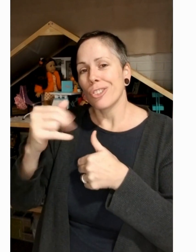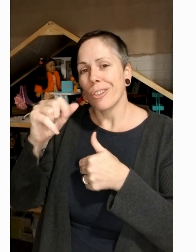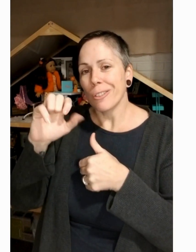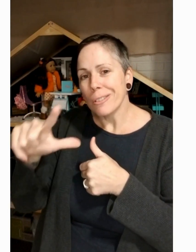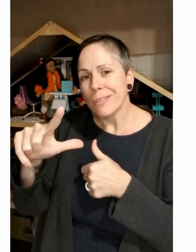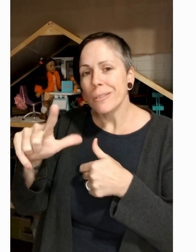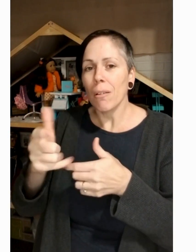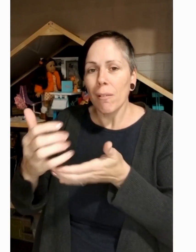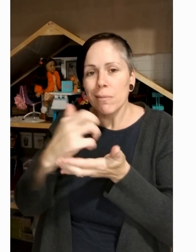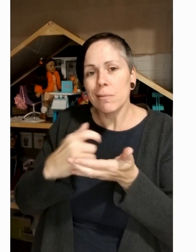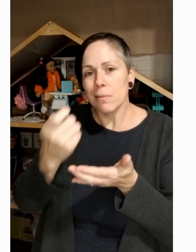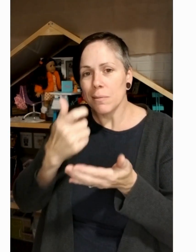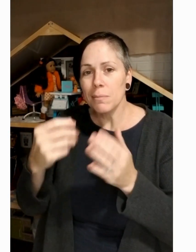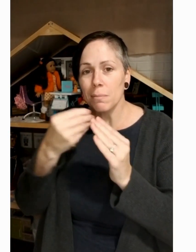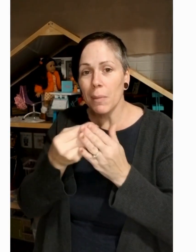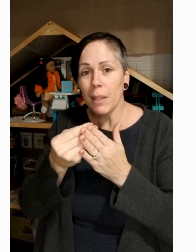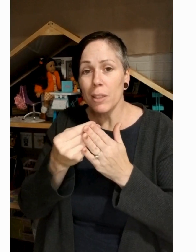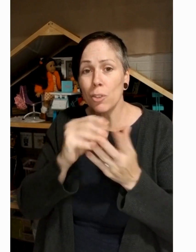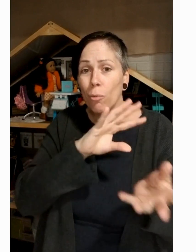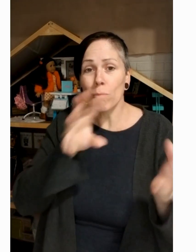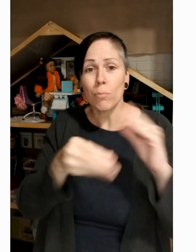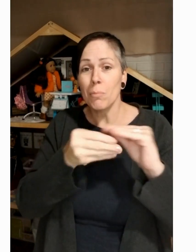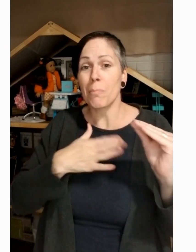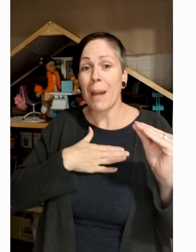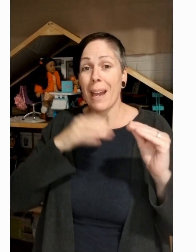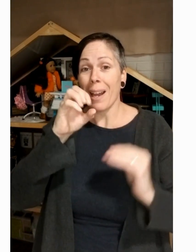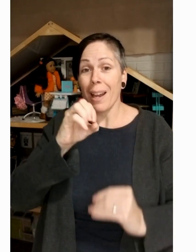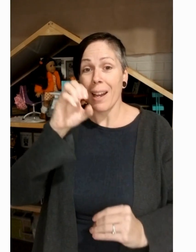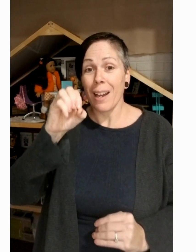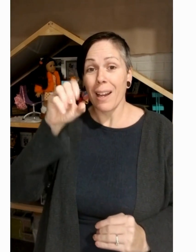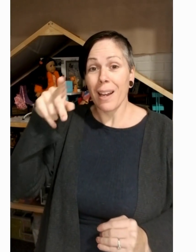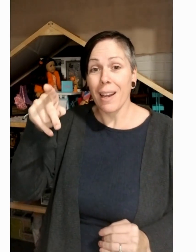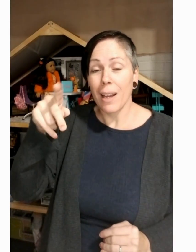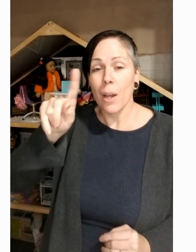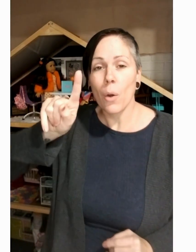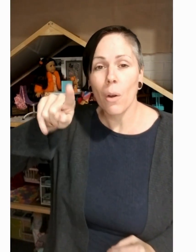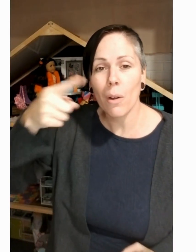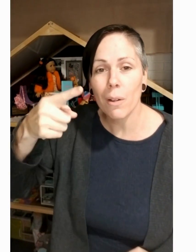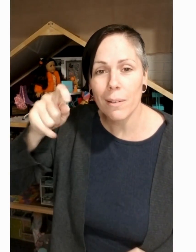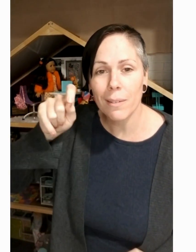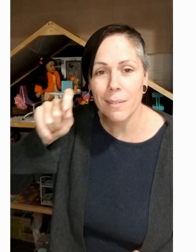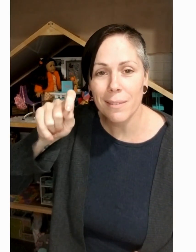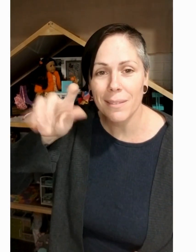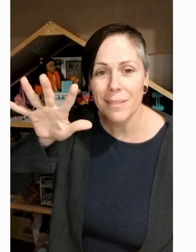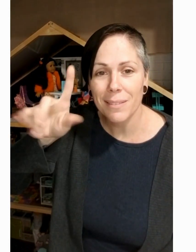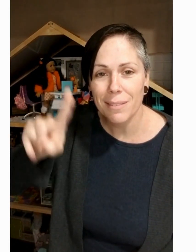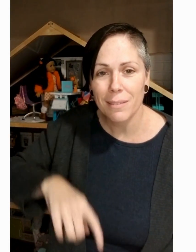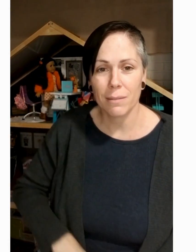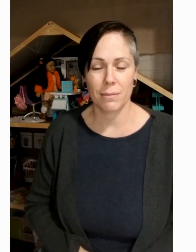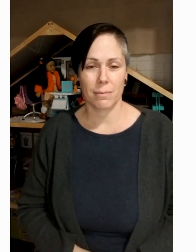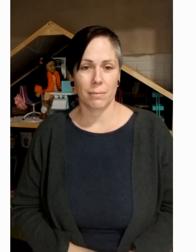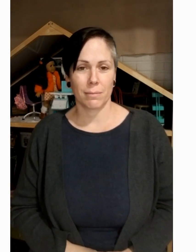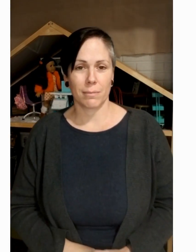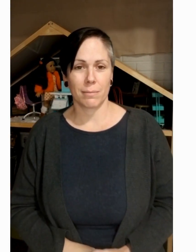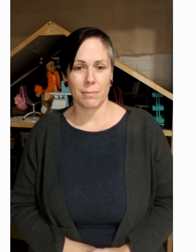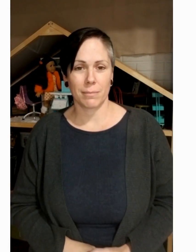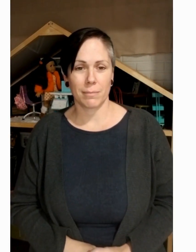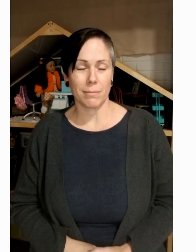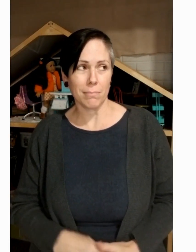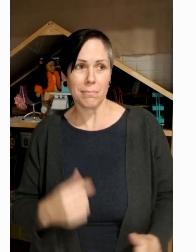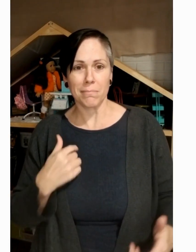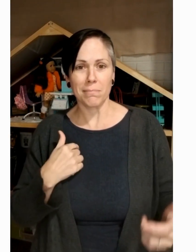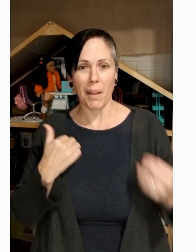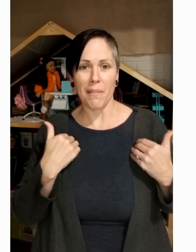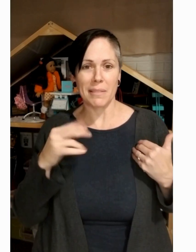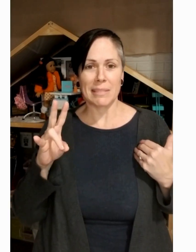checks that came in, my out of pocket was $1.51 for this year. So I had